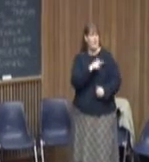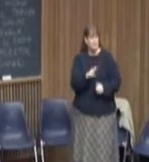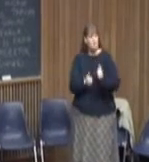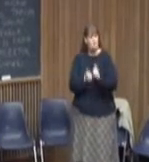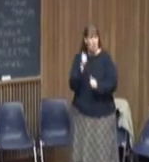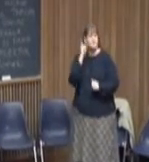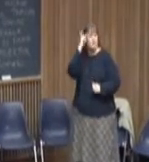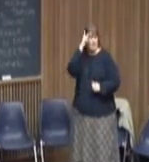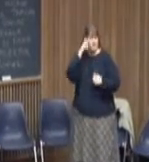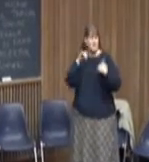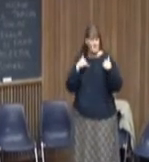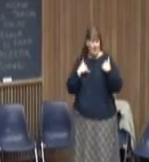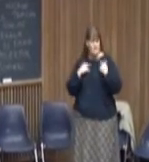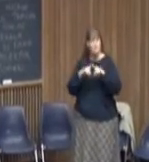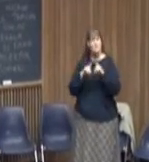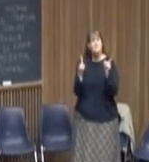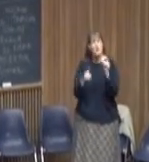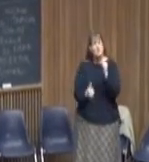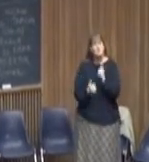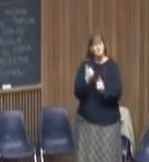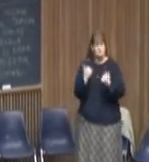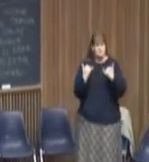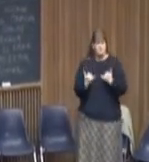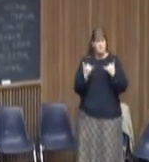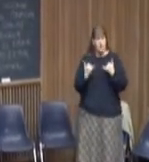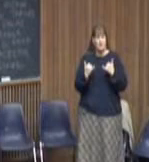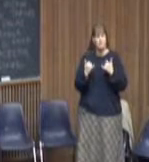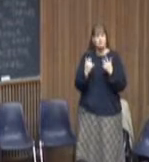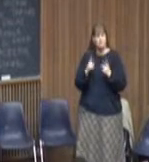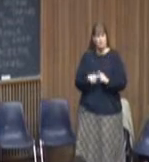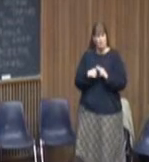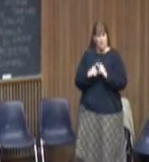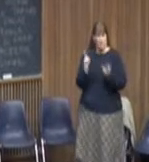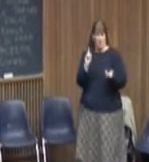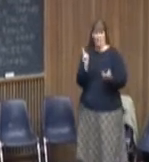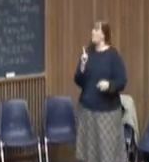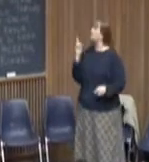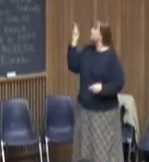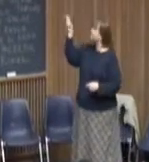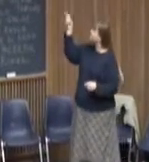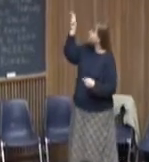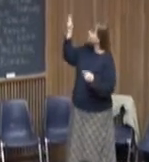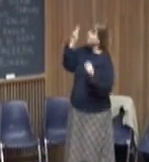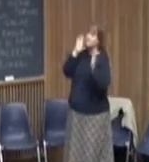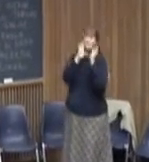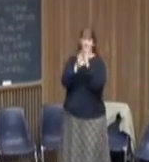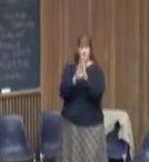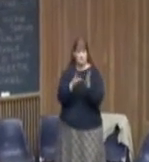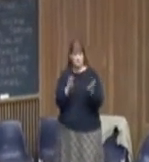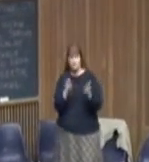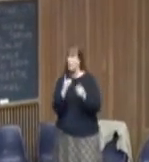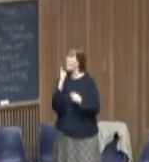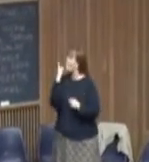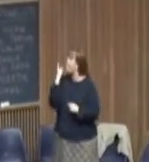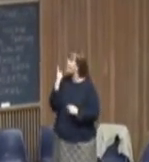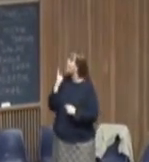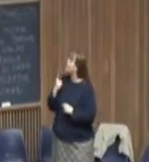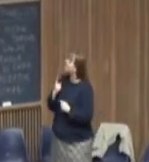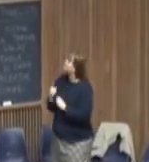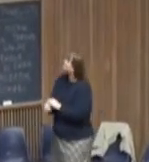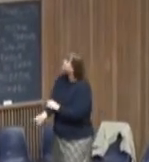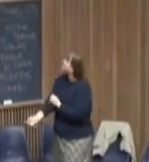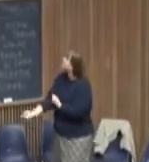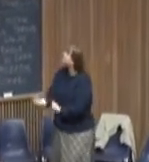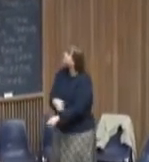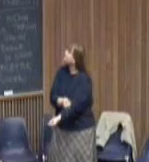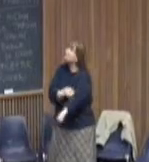So where did the modern movement start? And these two pictures, actually, you can, one of them is from the